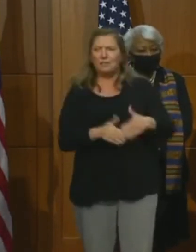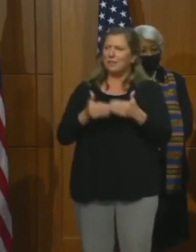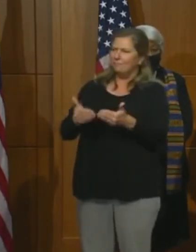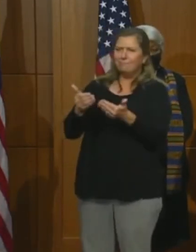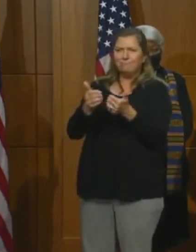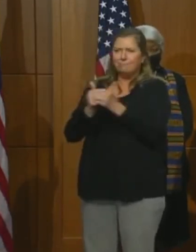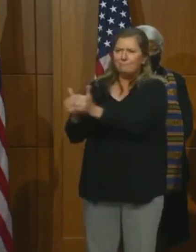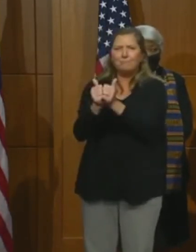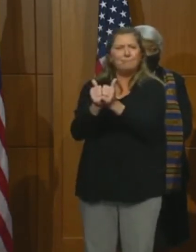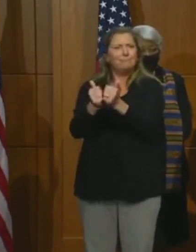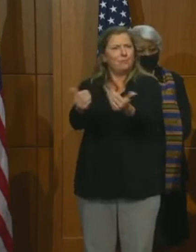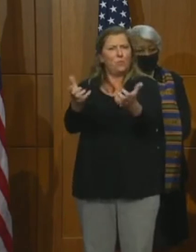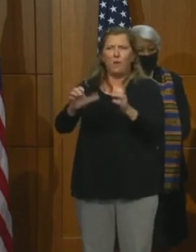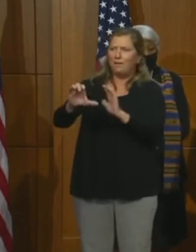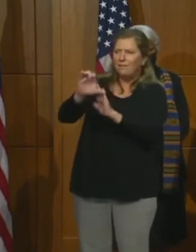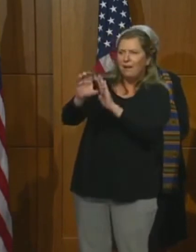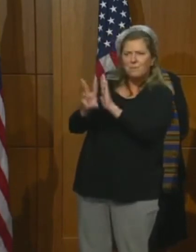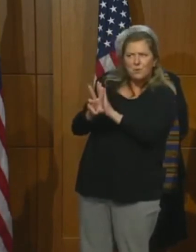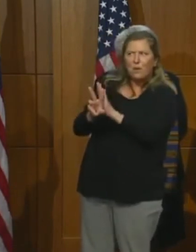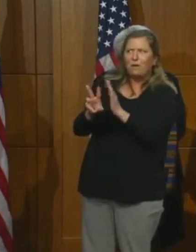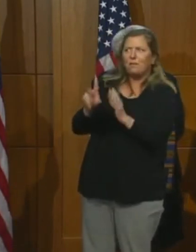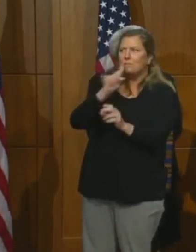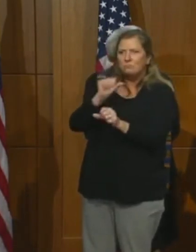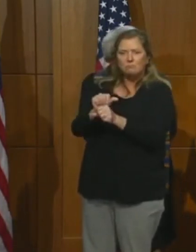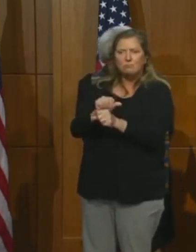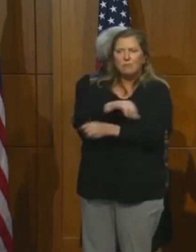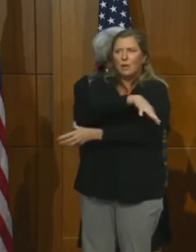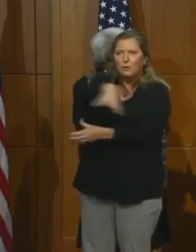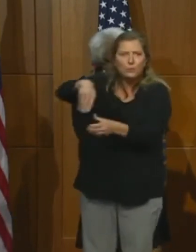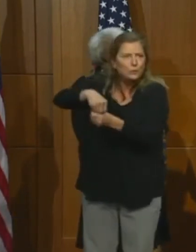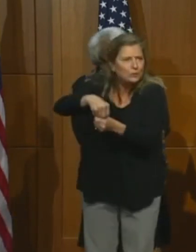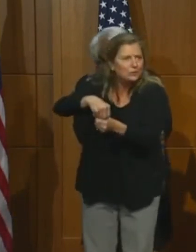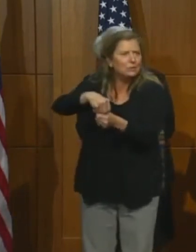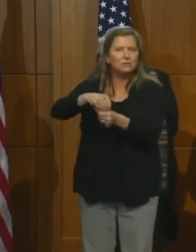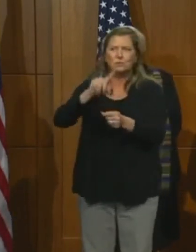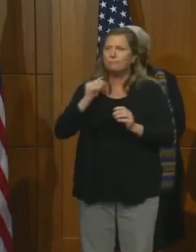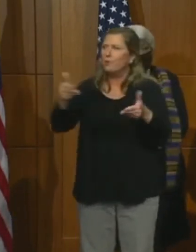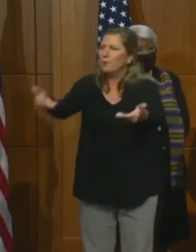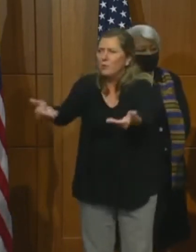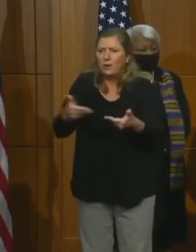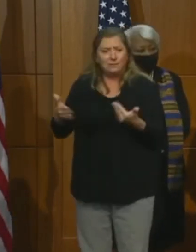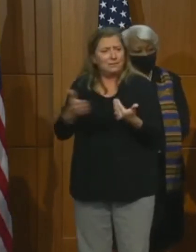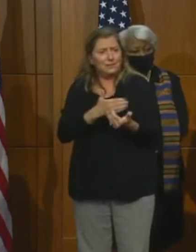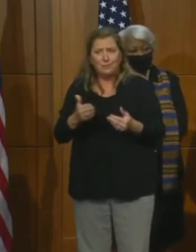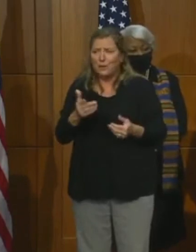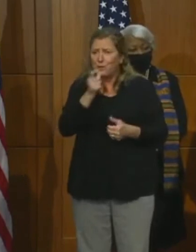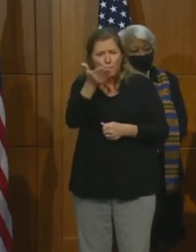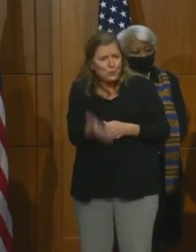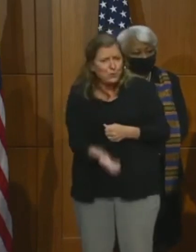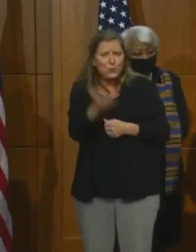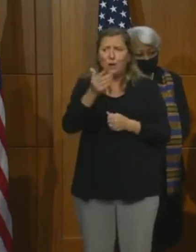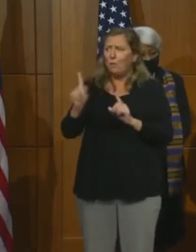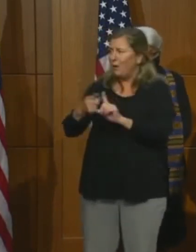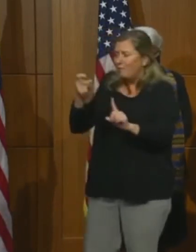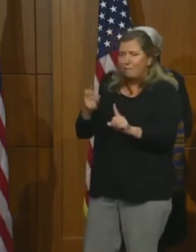a Commonwealth of Virginia that is truly inclusive, that is truly welcoming, no matter who you are, no matter where you come from, the color